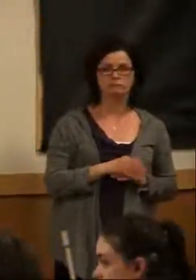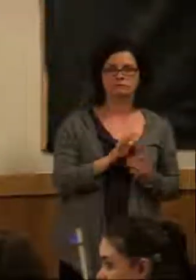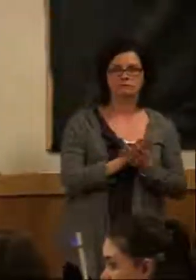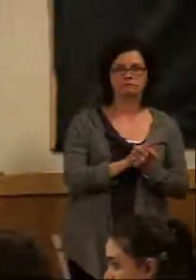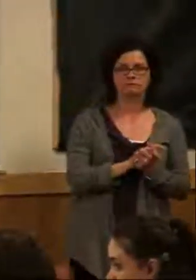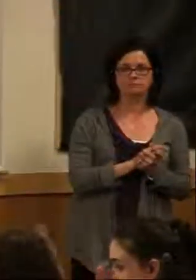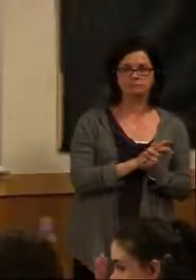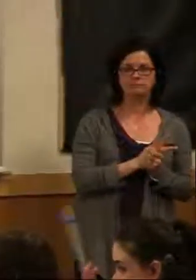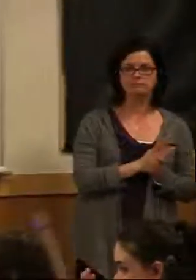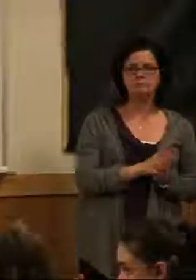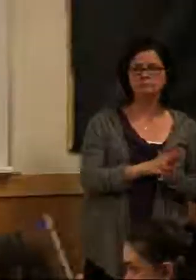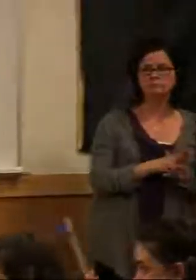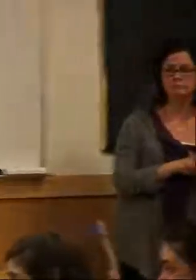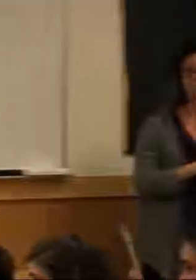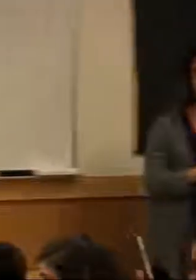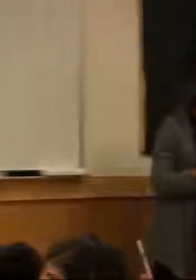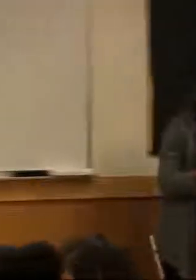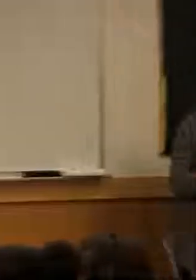Thank